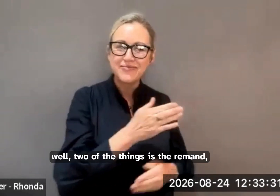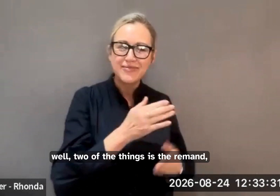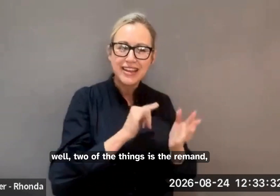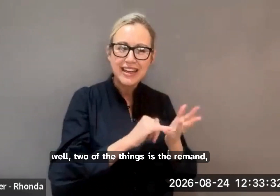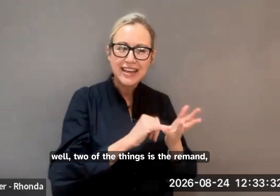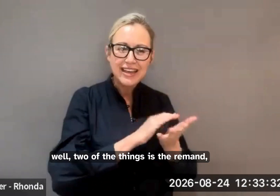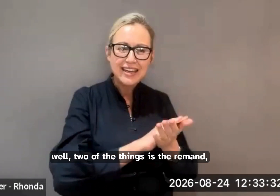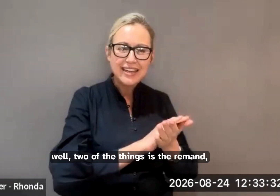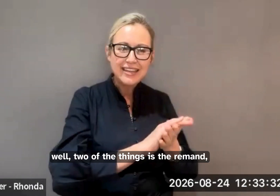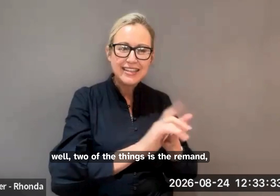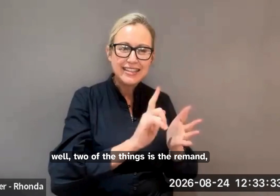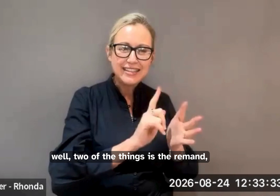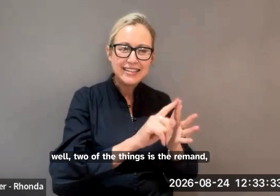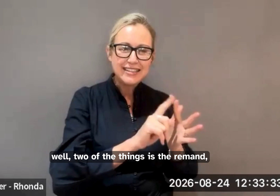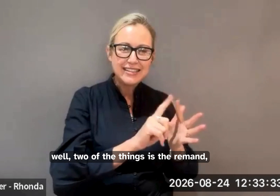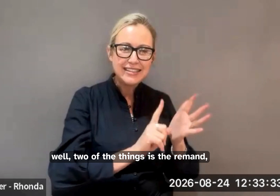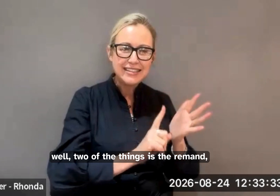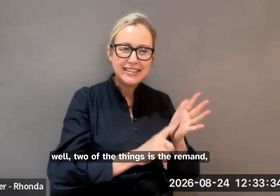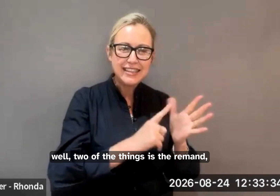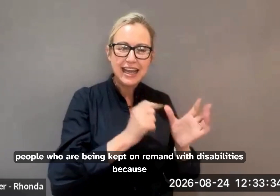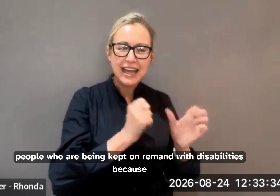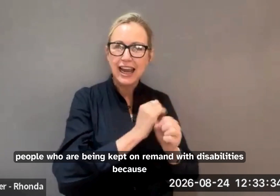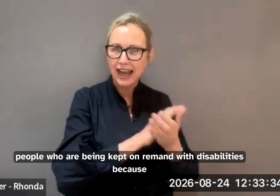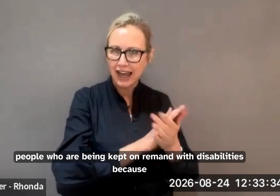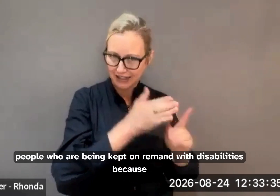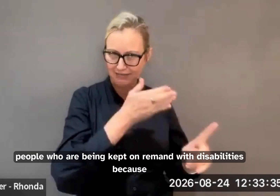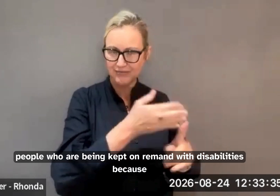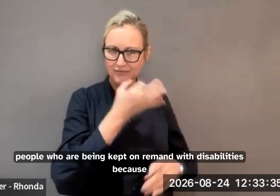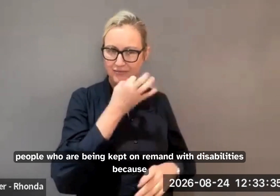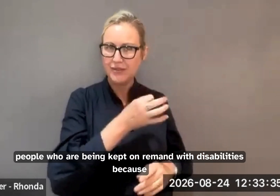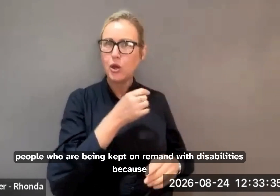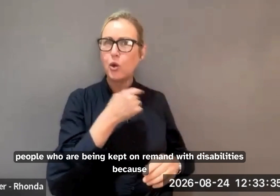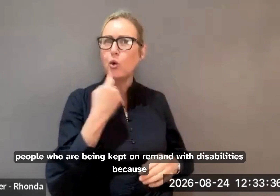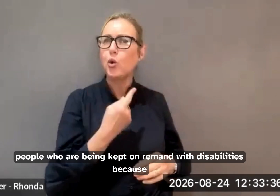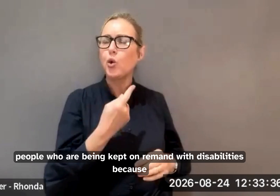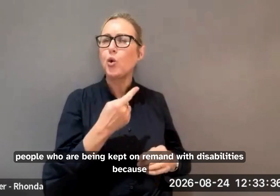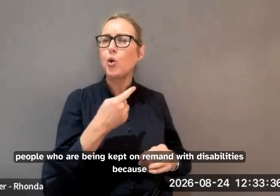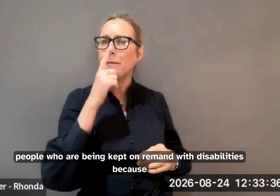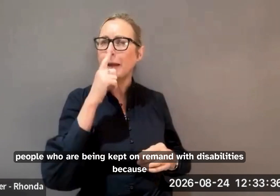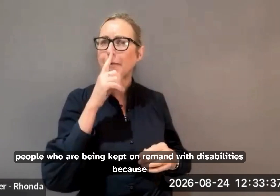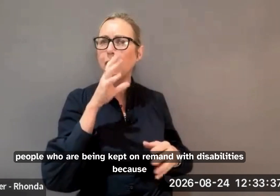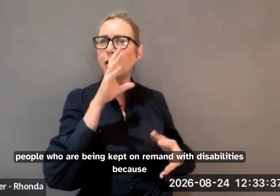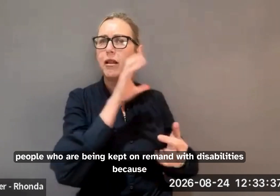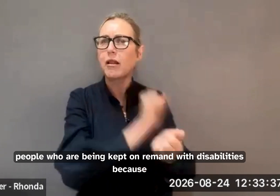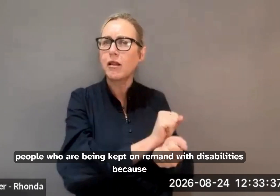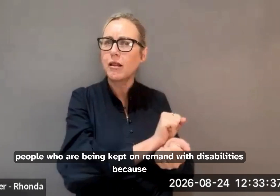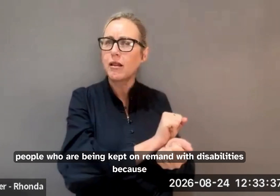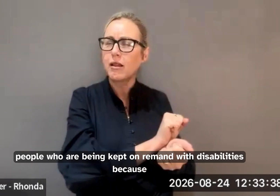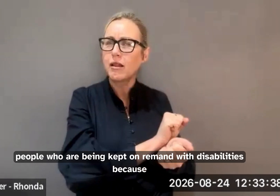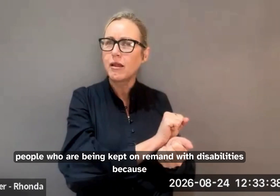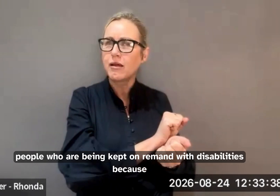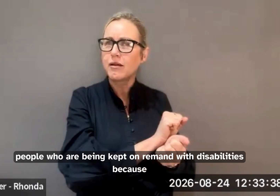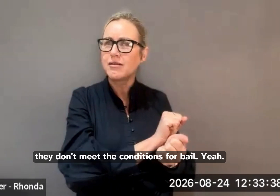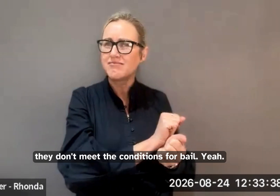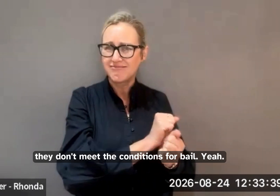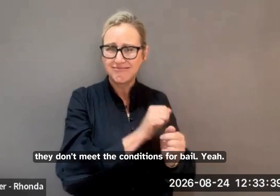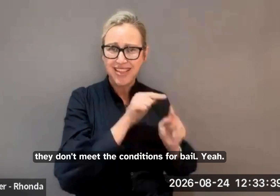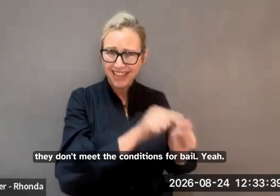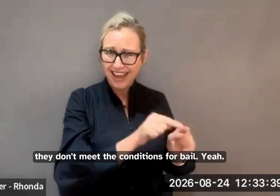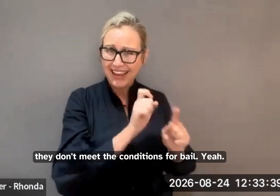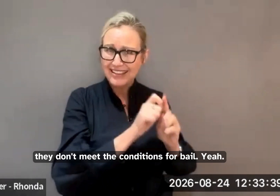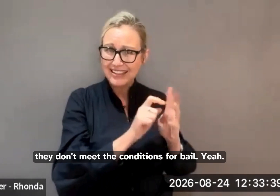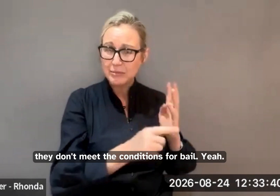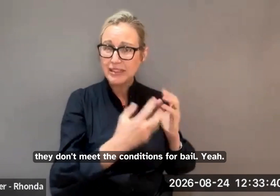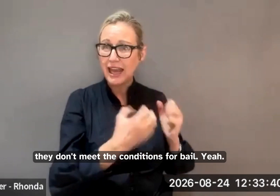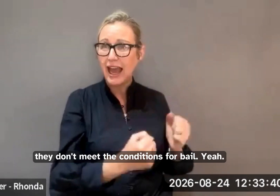other well, two of the things is the remand, people who are being kept on remand with disabilities because